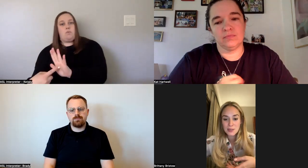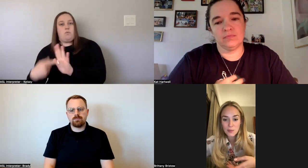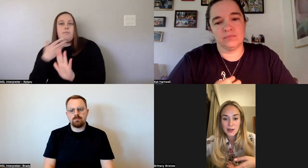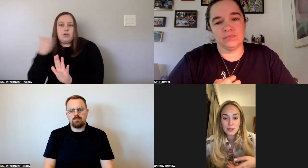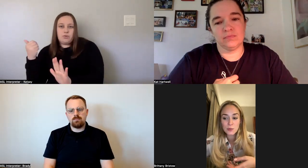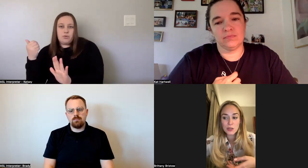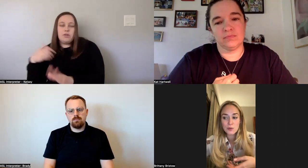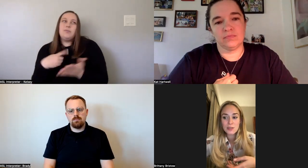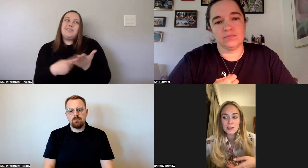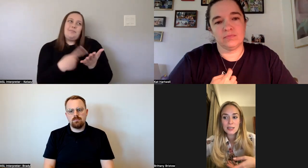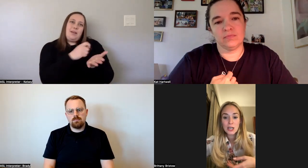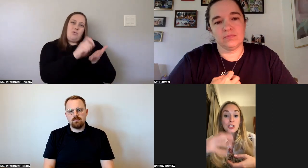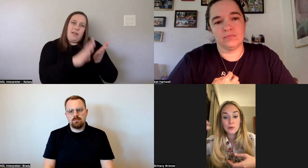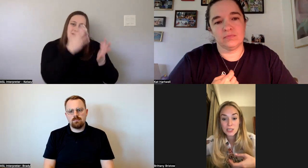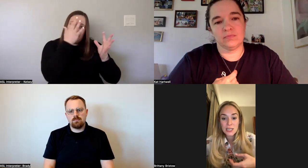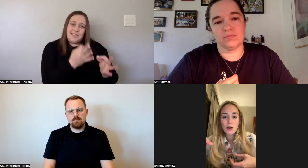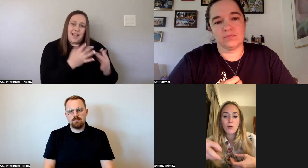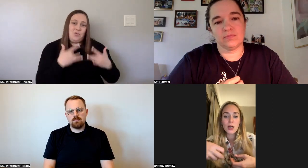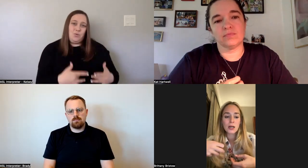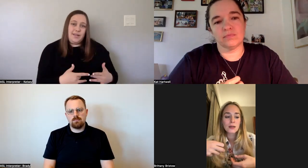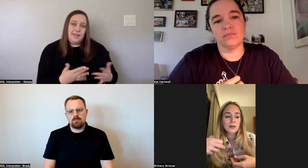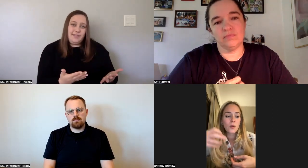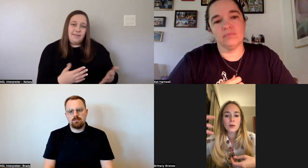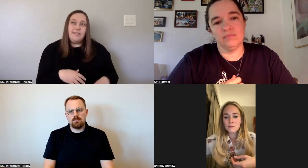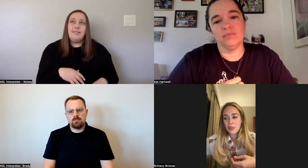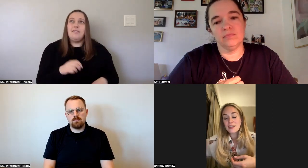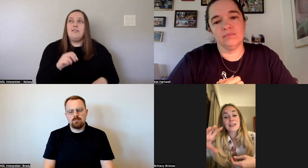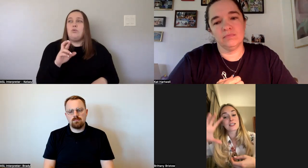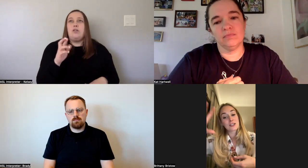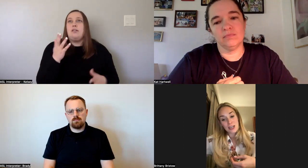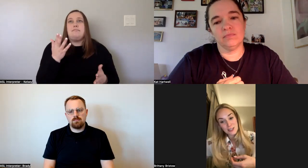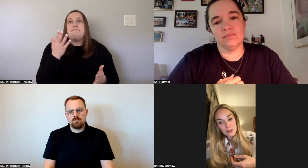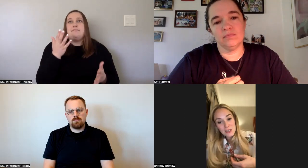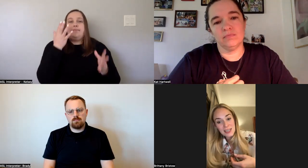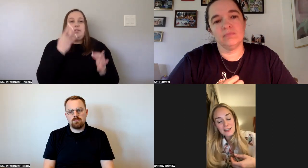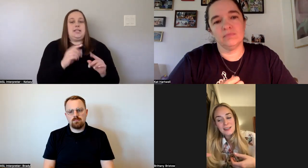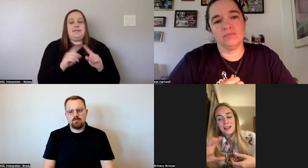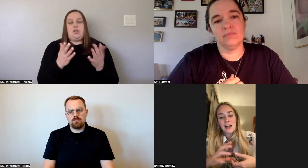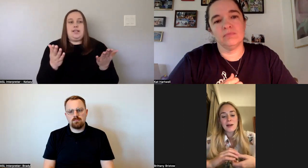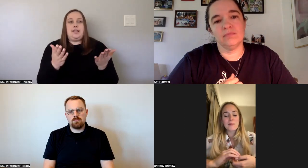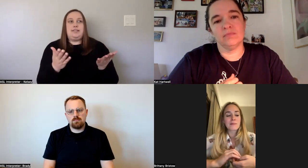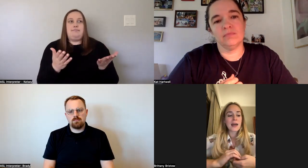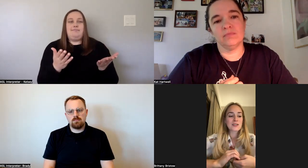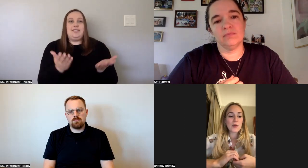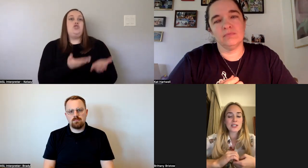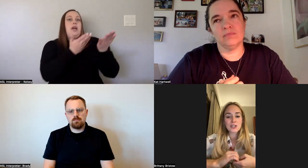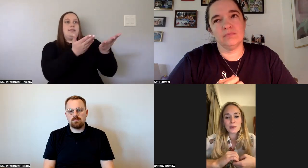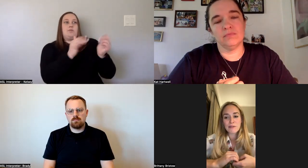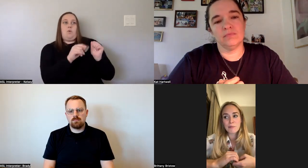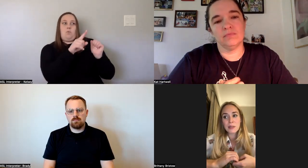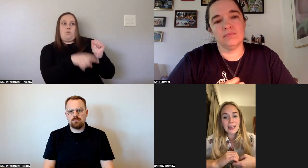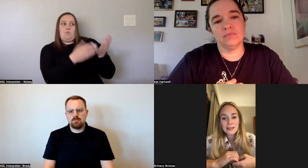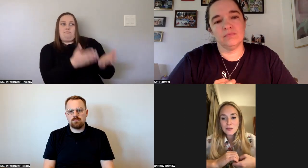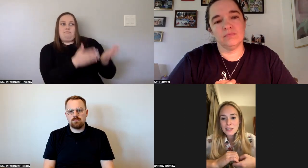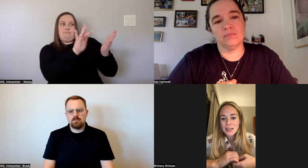of the times writers will use nudity or things that suggest nudity as a way to sort